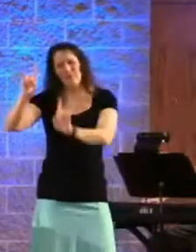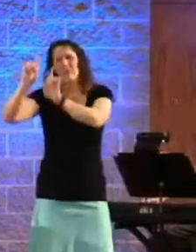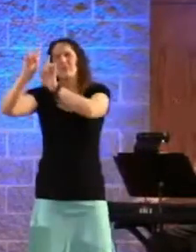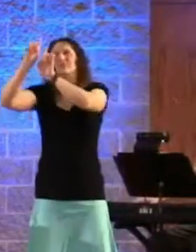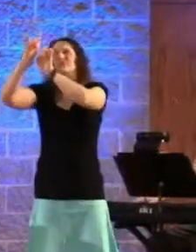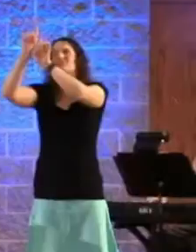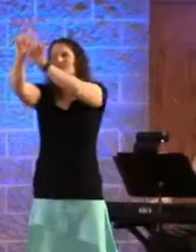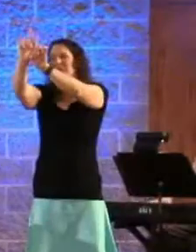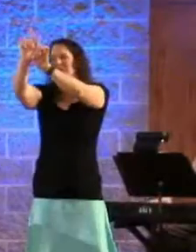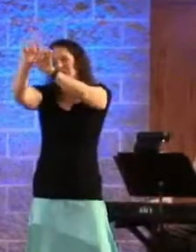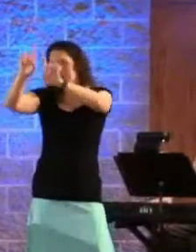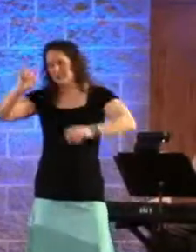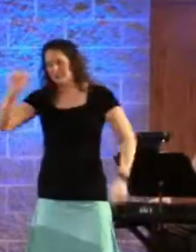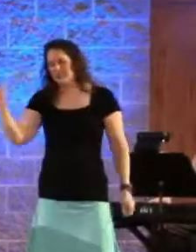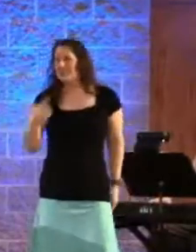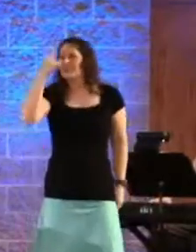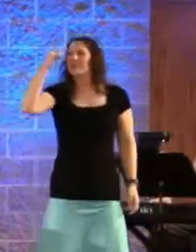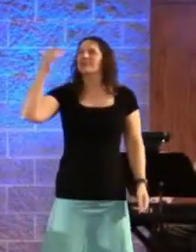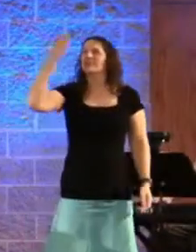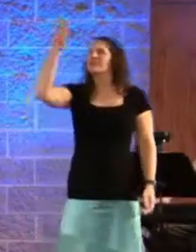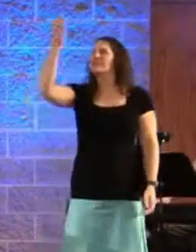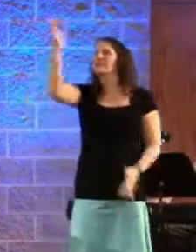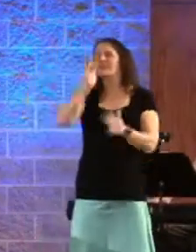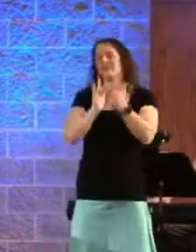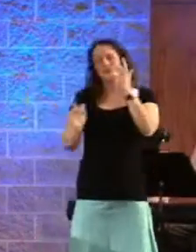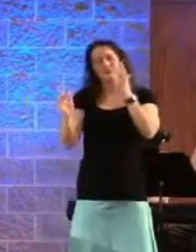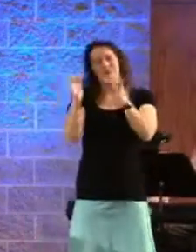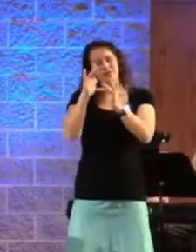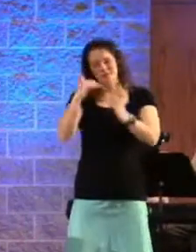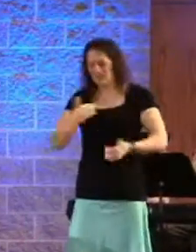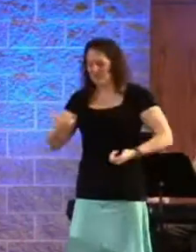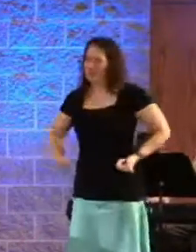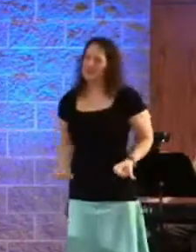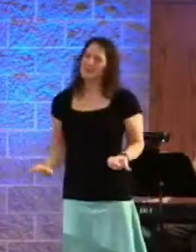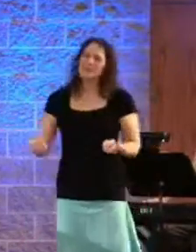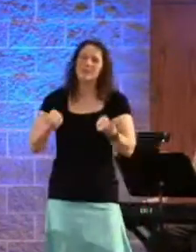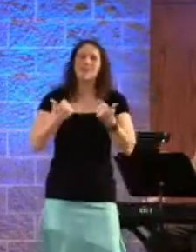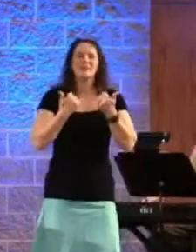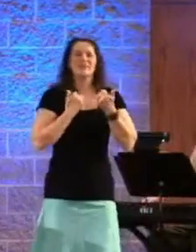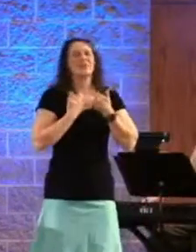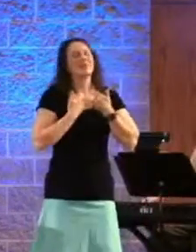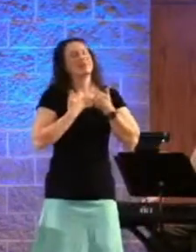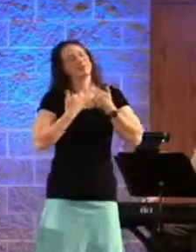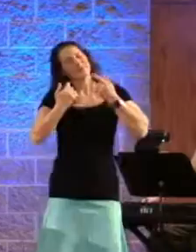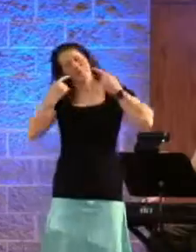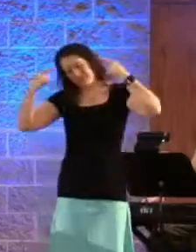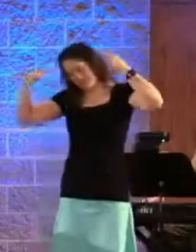and it's all because of Jesus I'm alive.